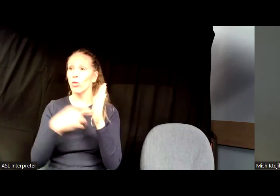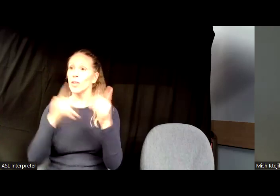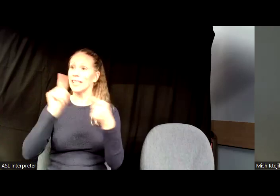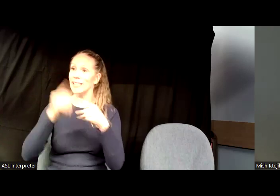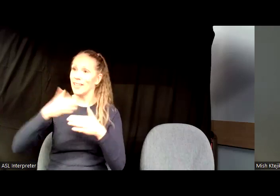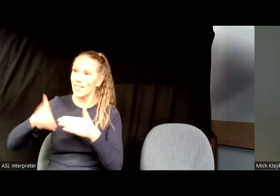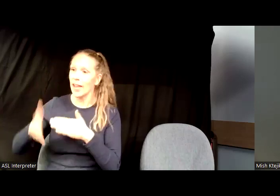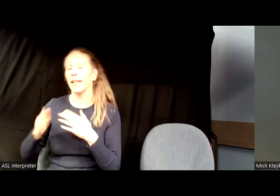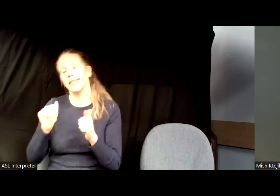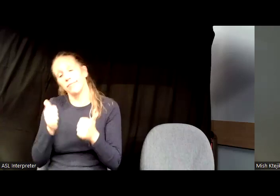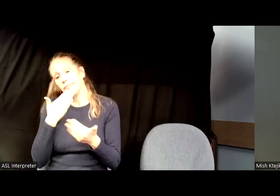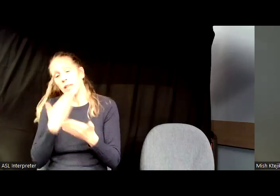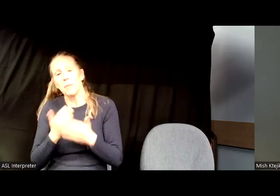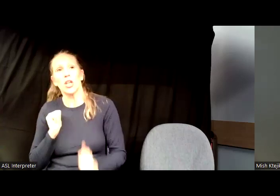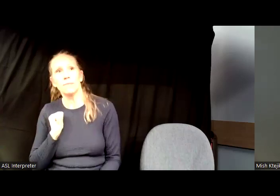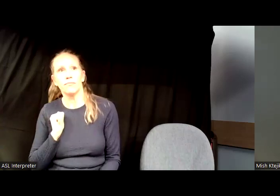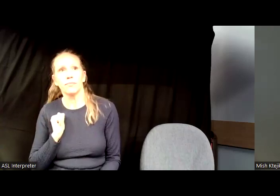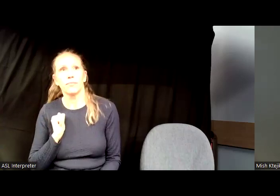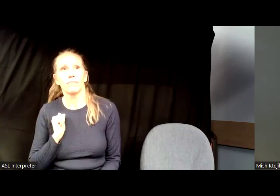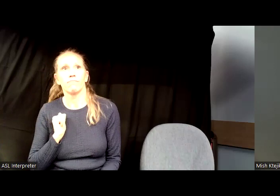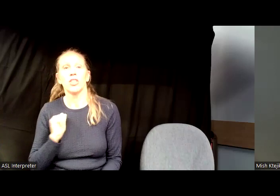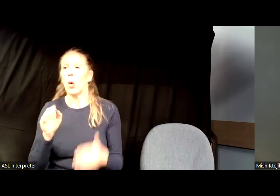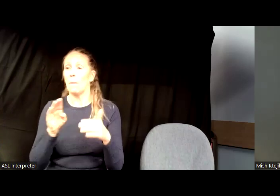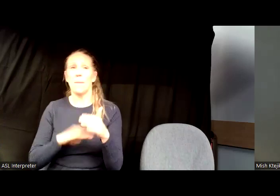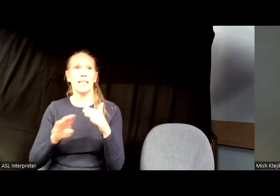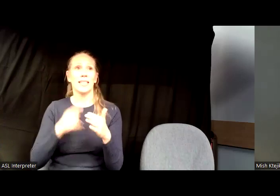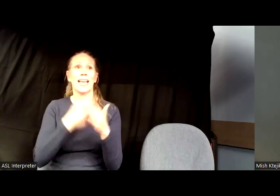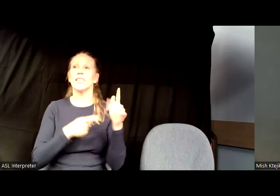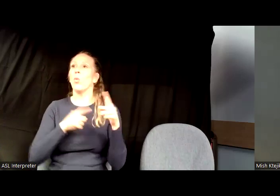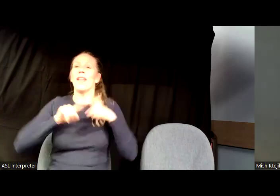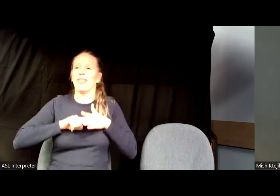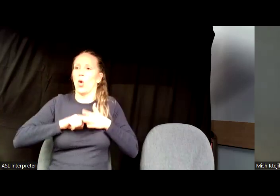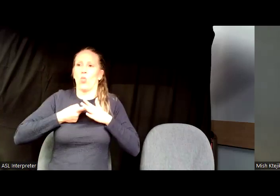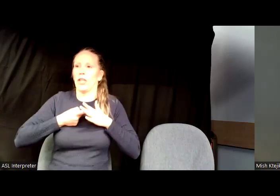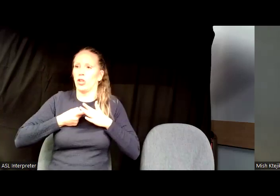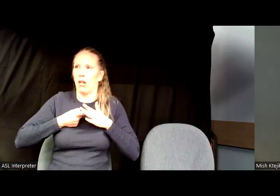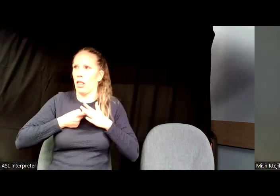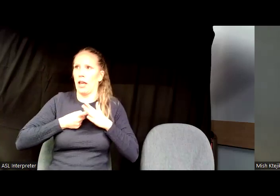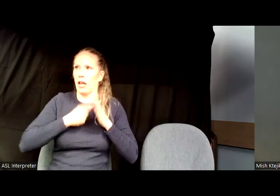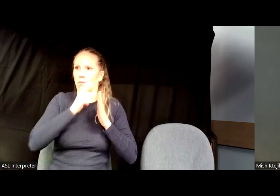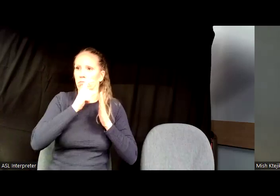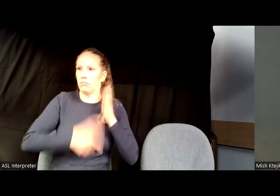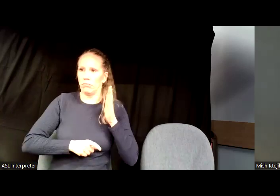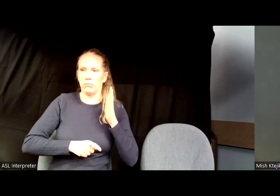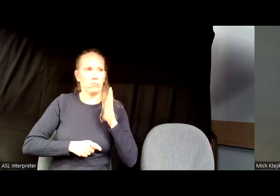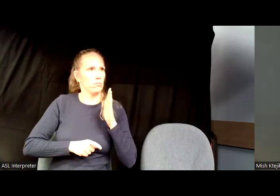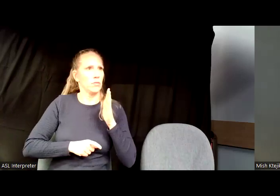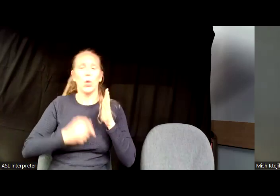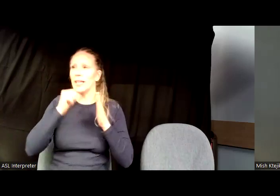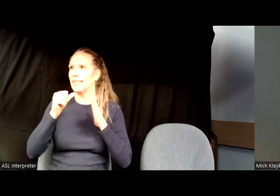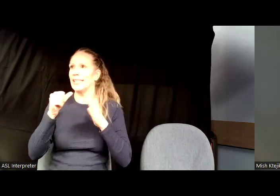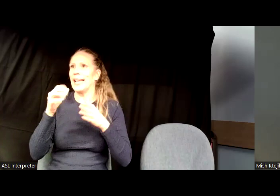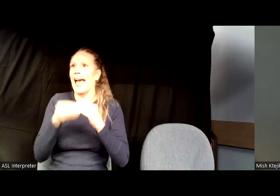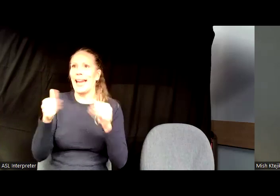would be great. So otherwise it's what they had originally. So, which